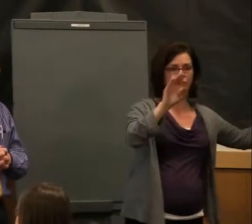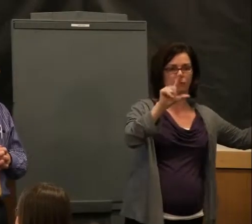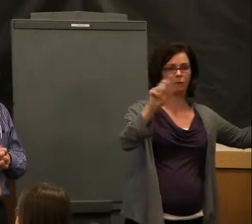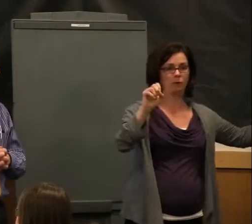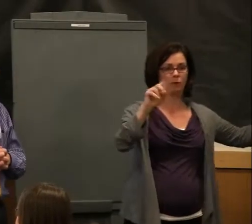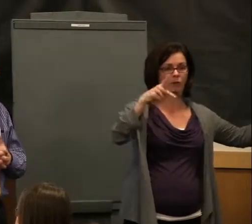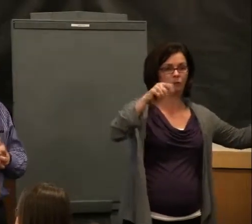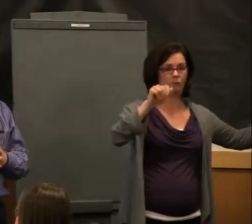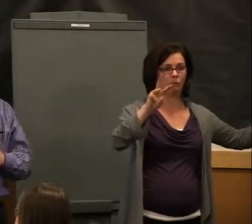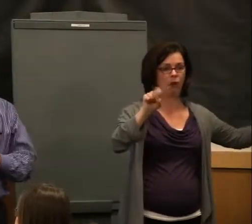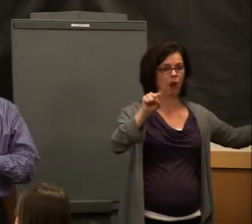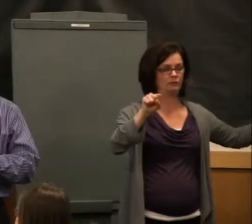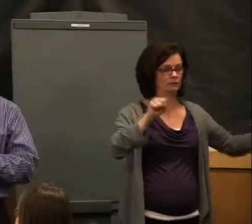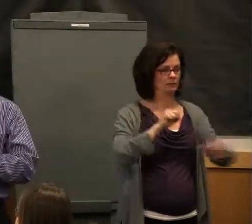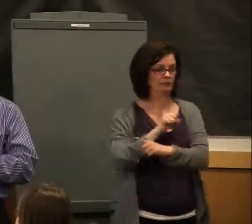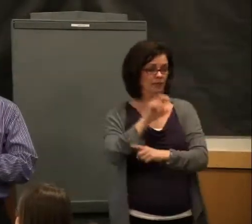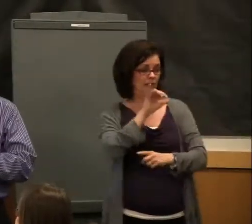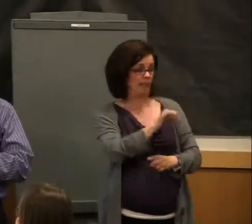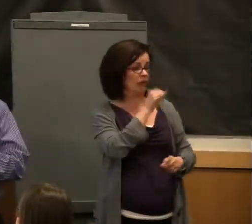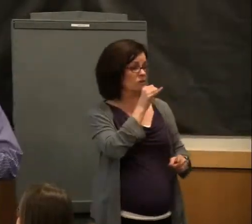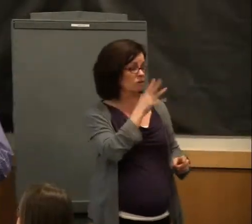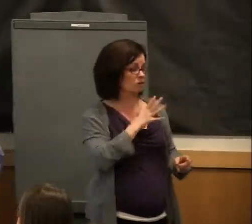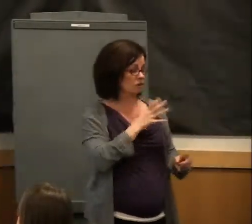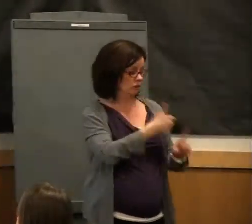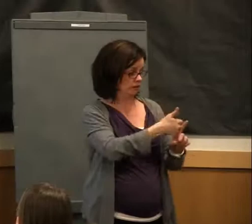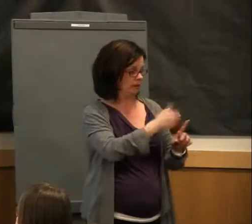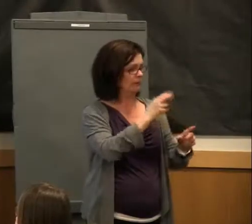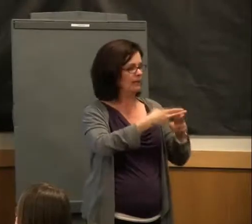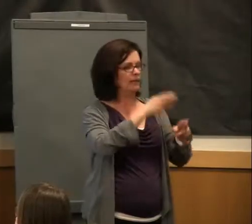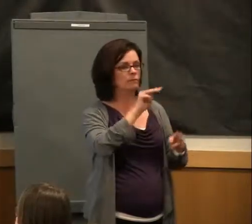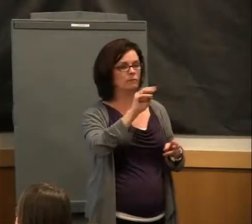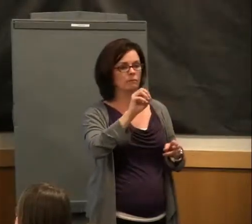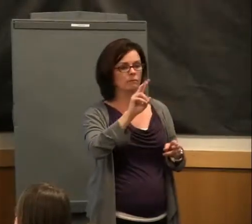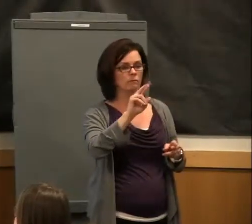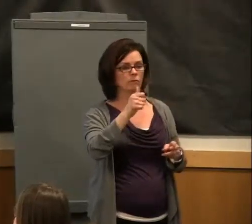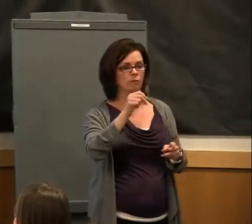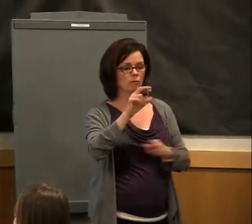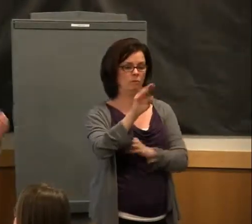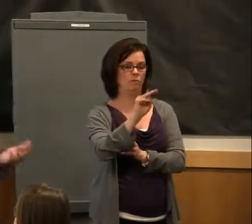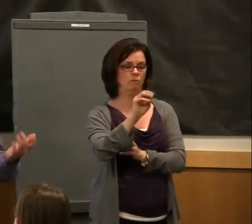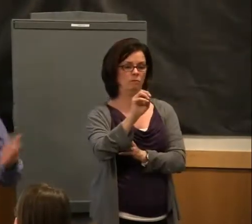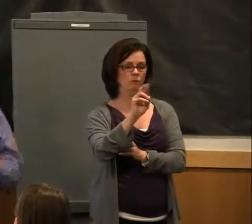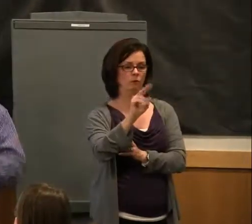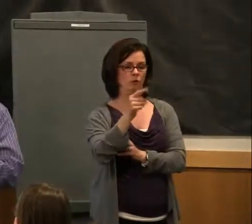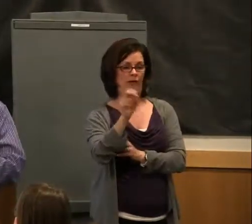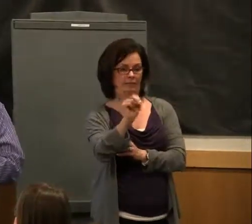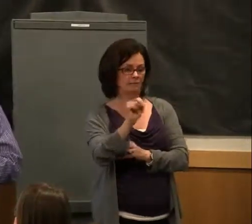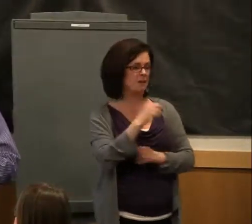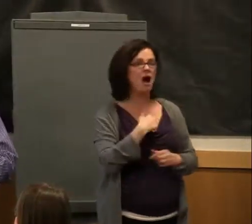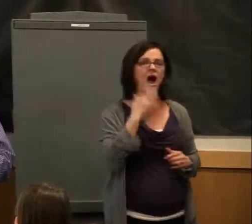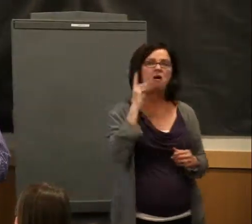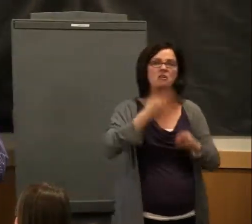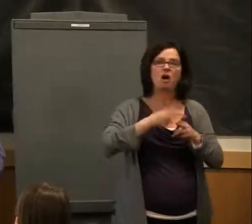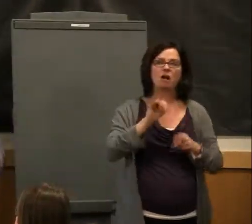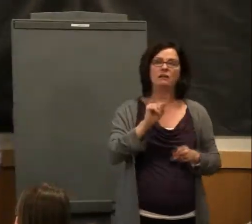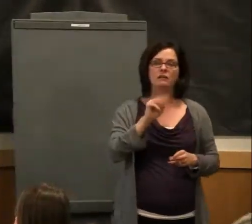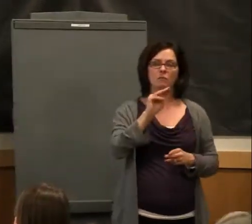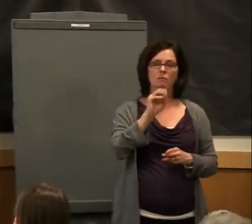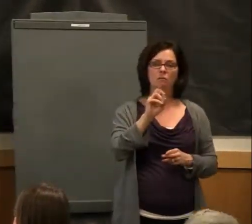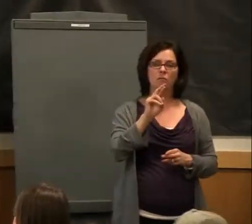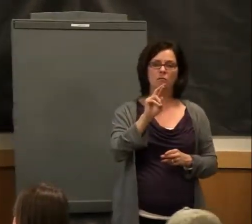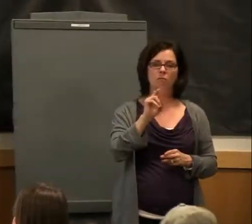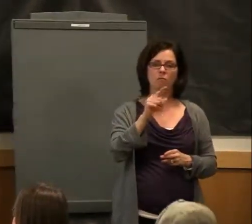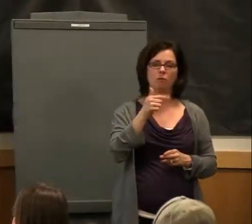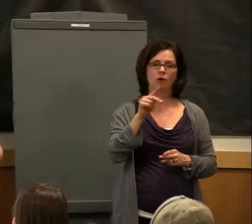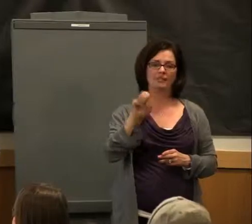In this case, her name was Morgan, and she said, I was going to call it Morgan's Dog Wash. Okay. What does that tell me? It tells